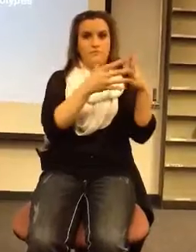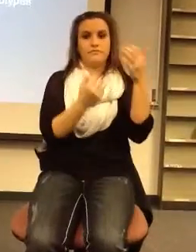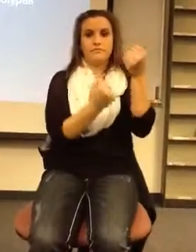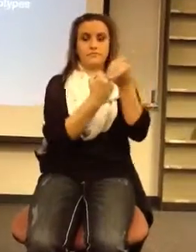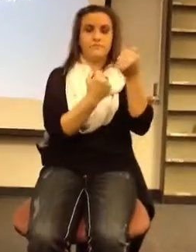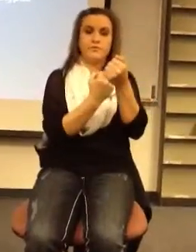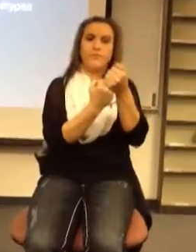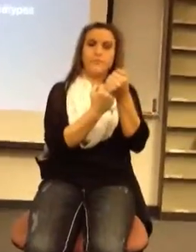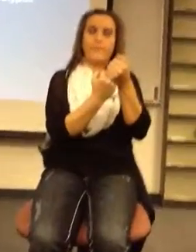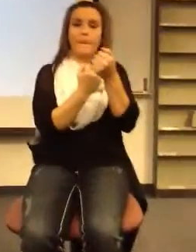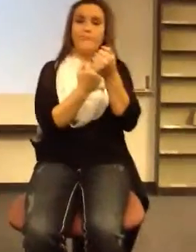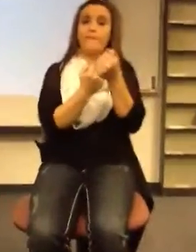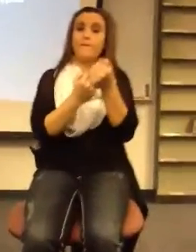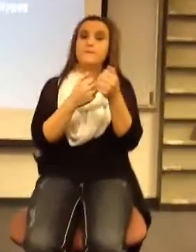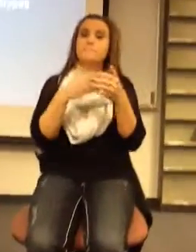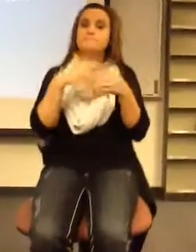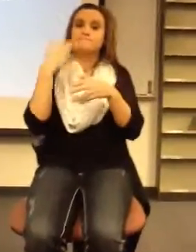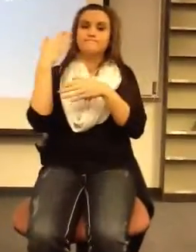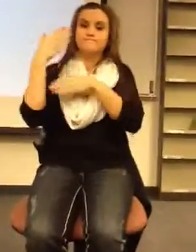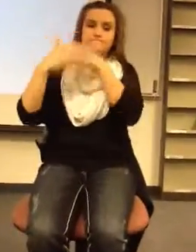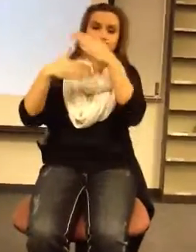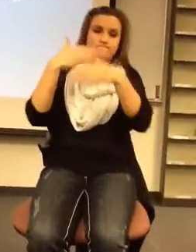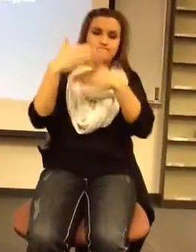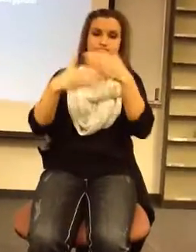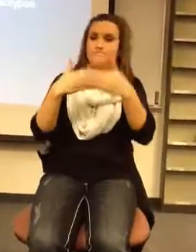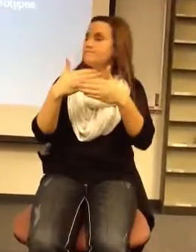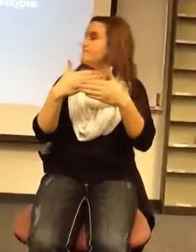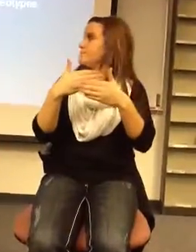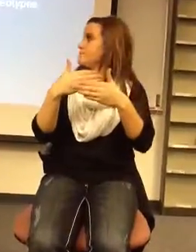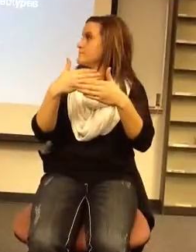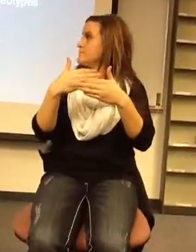Comic books historically also,